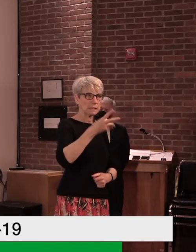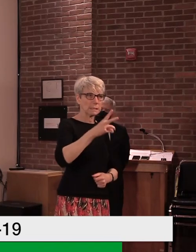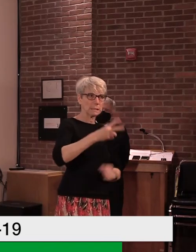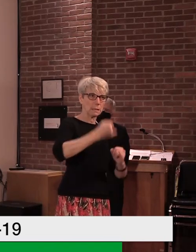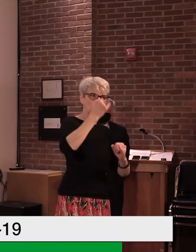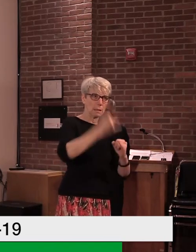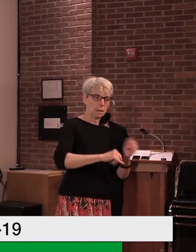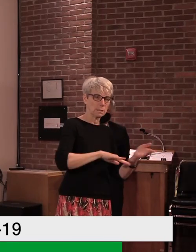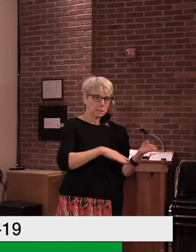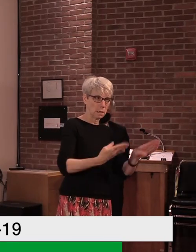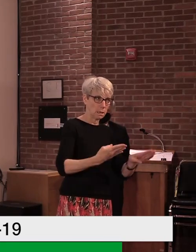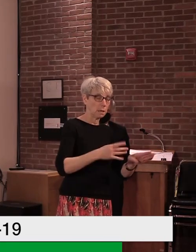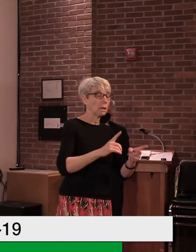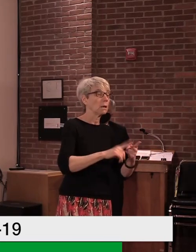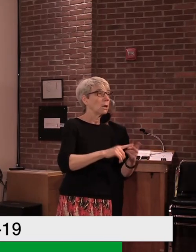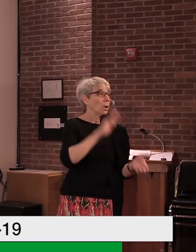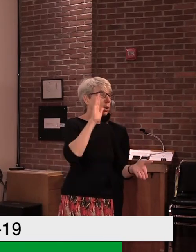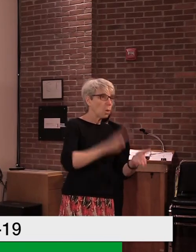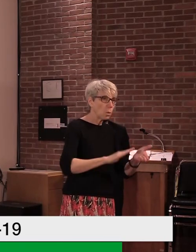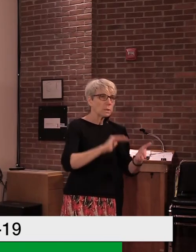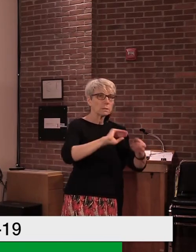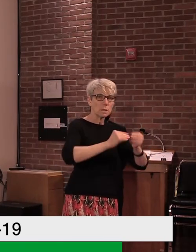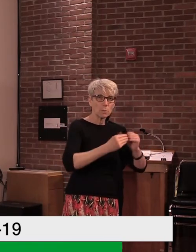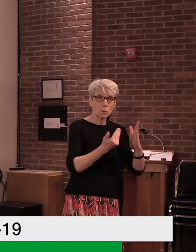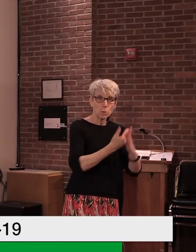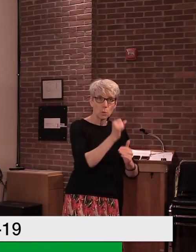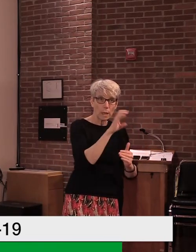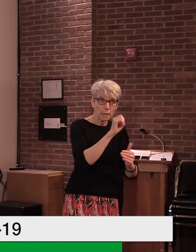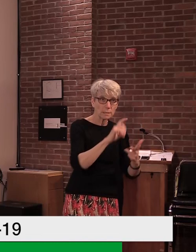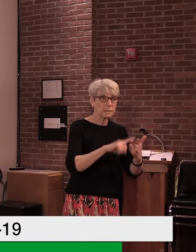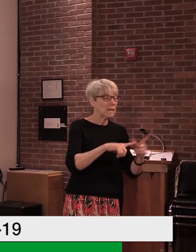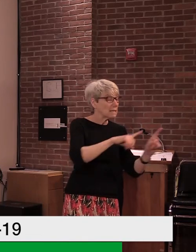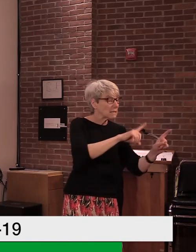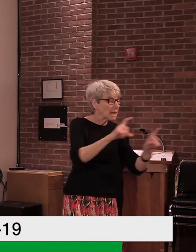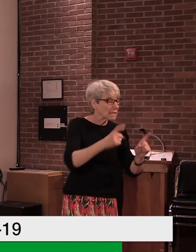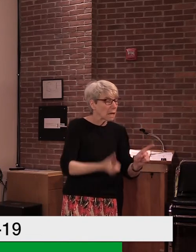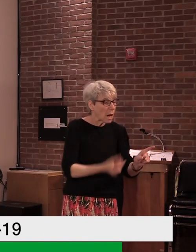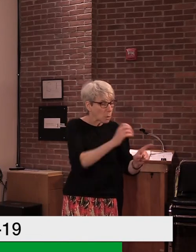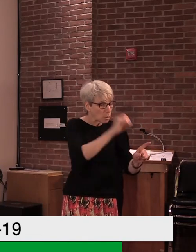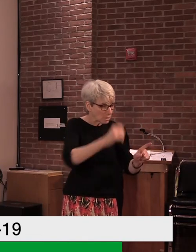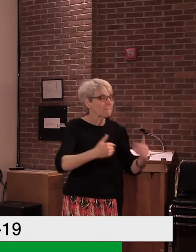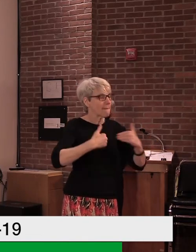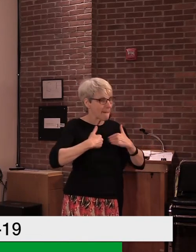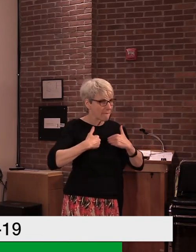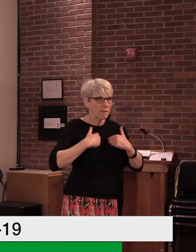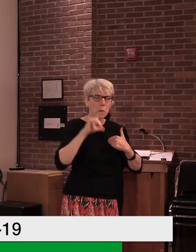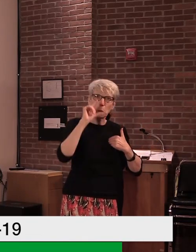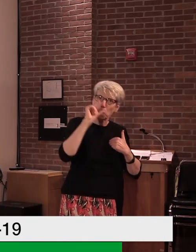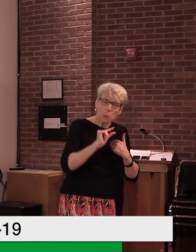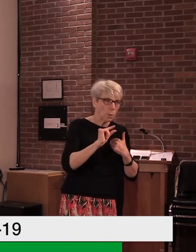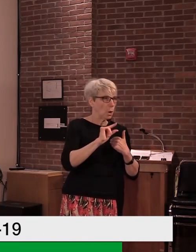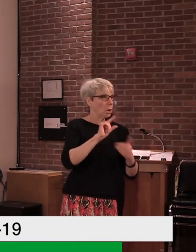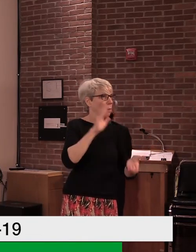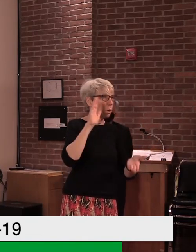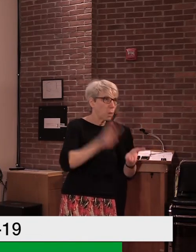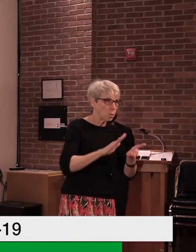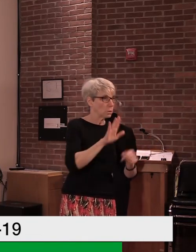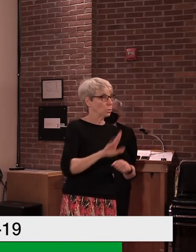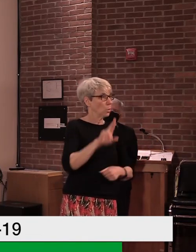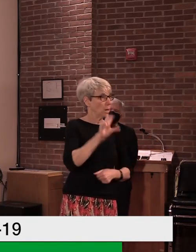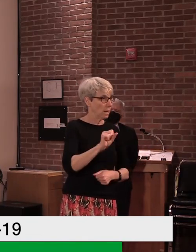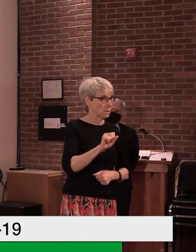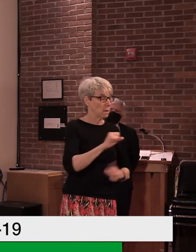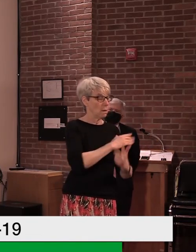cases, and lowest percent positivity rate creates some reason for optimism that